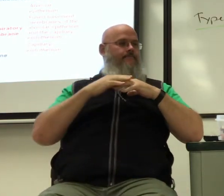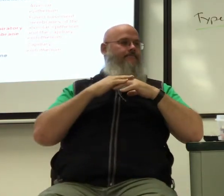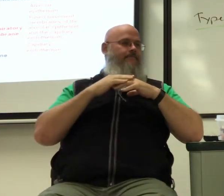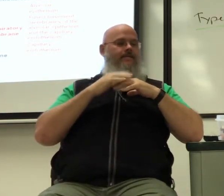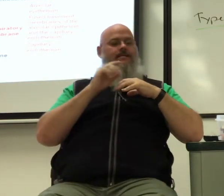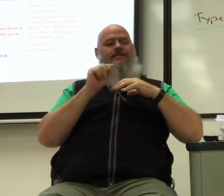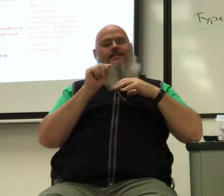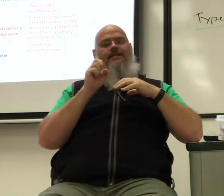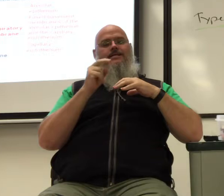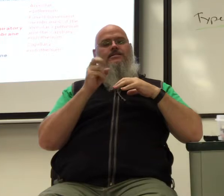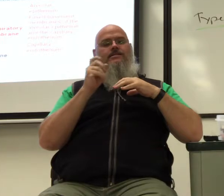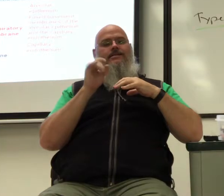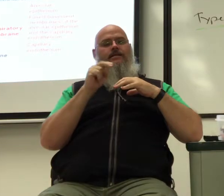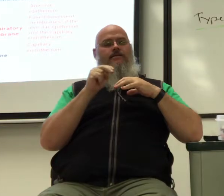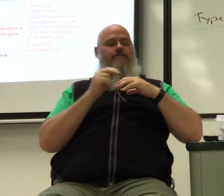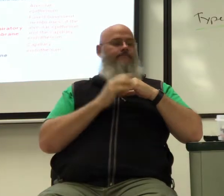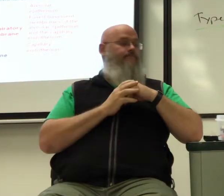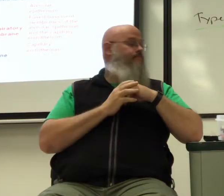tension.